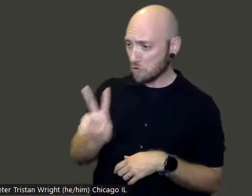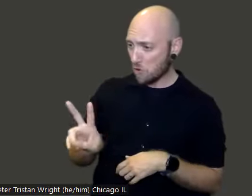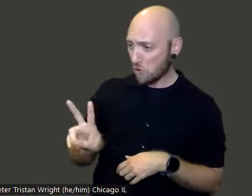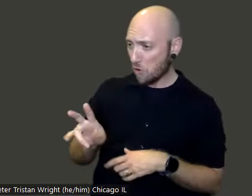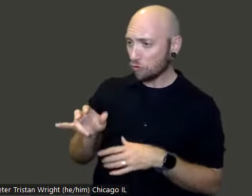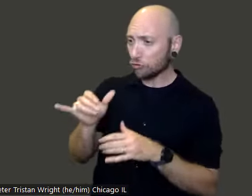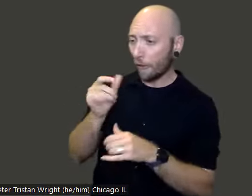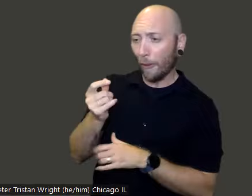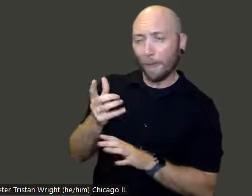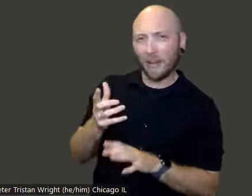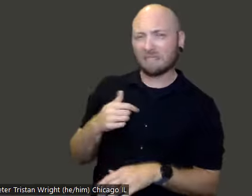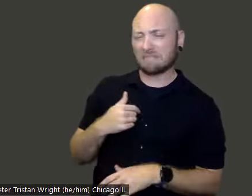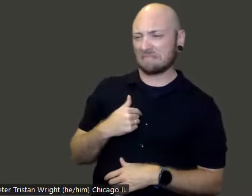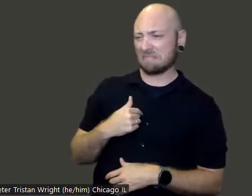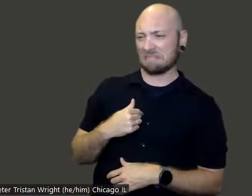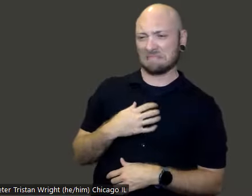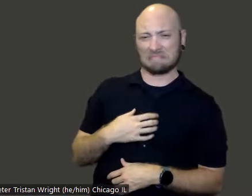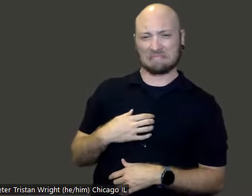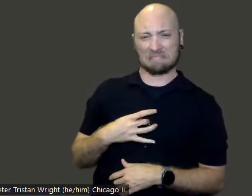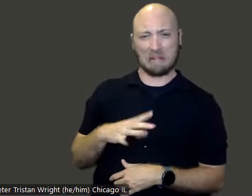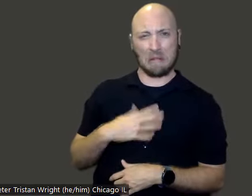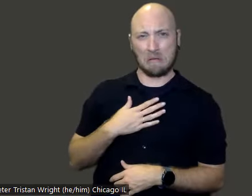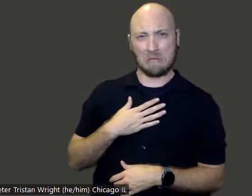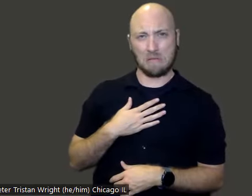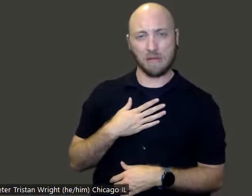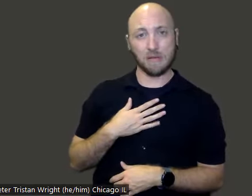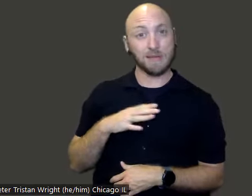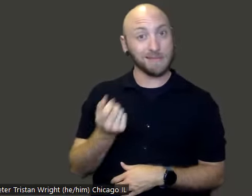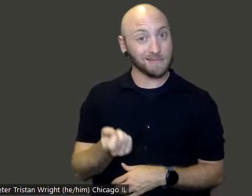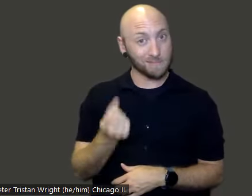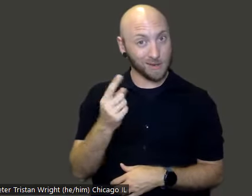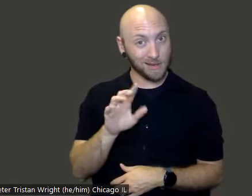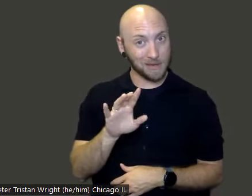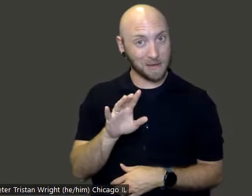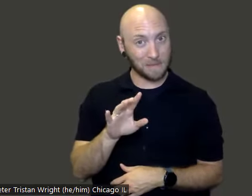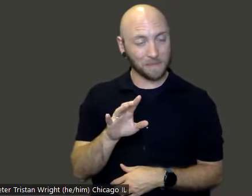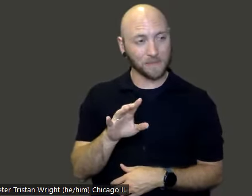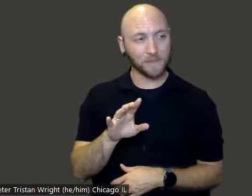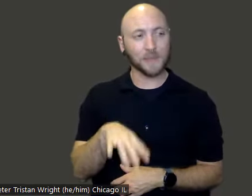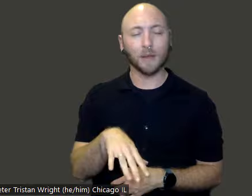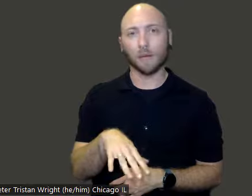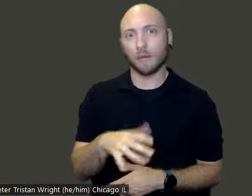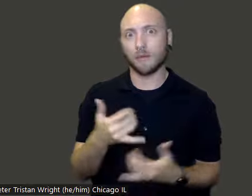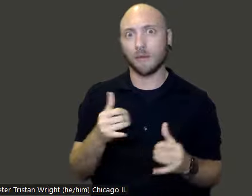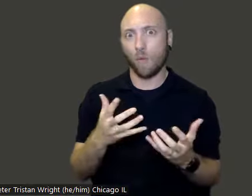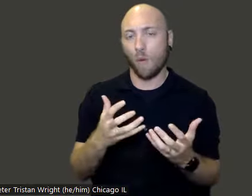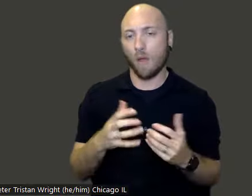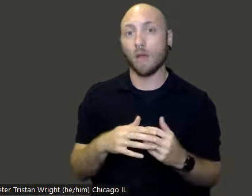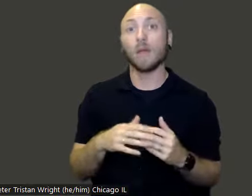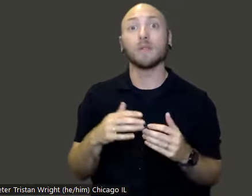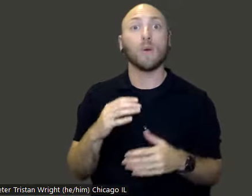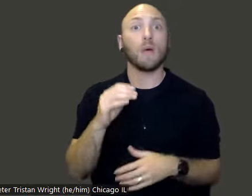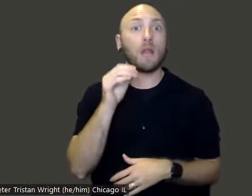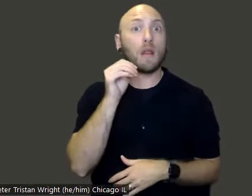like it that much, but we were like, we're still gonna do it. And the next night after, we